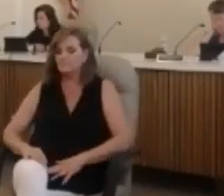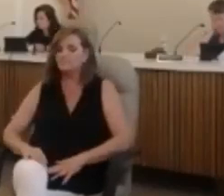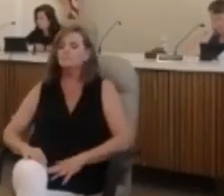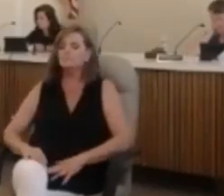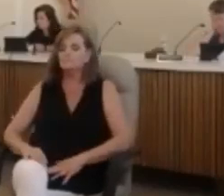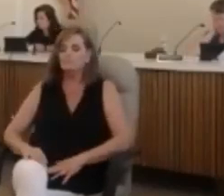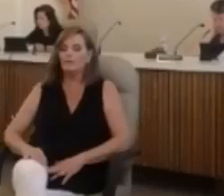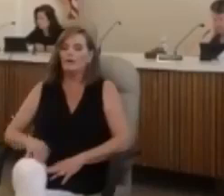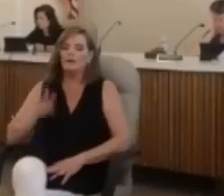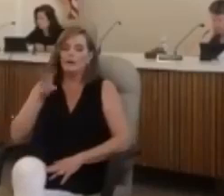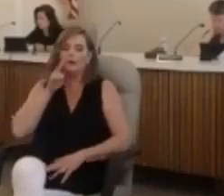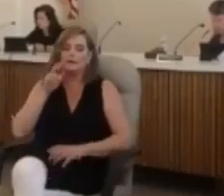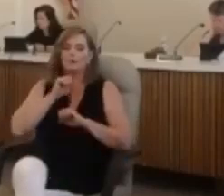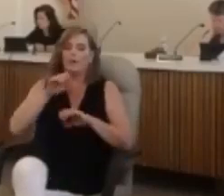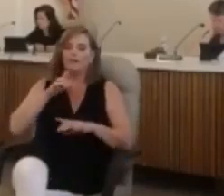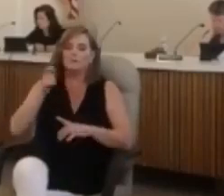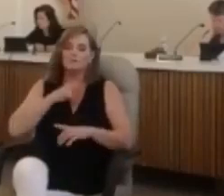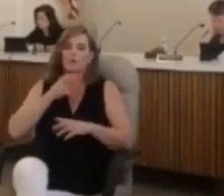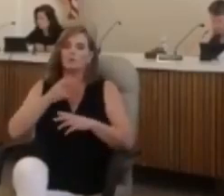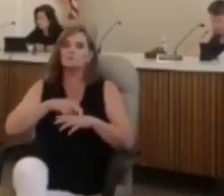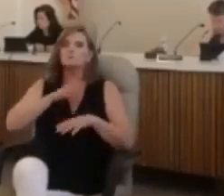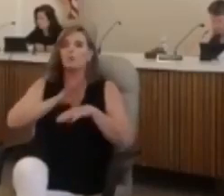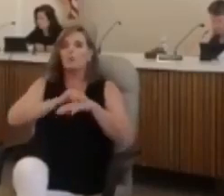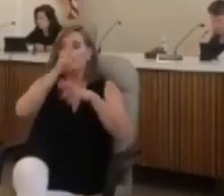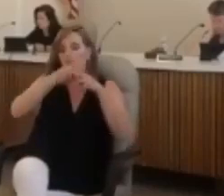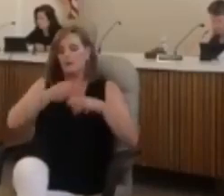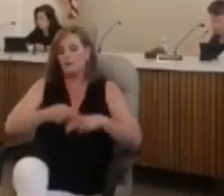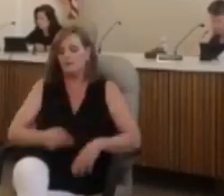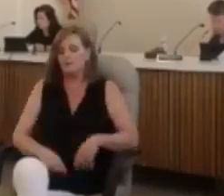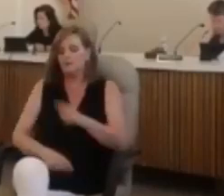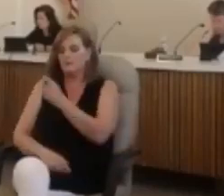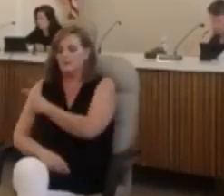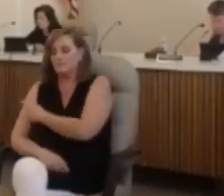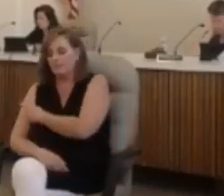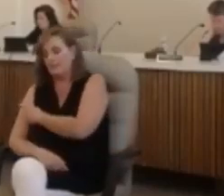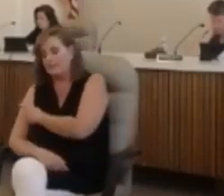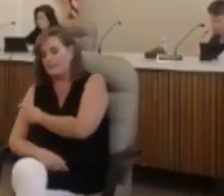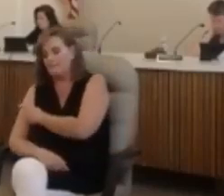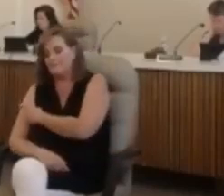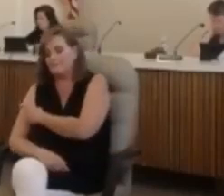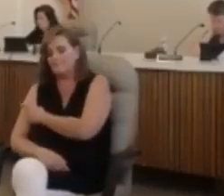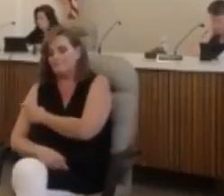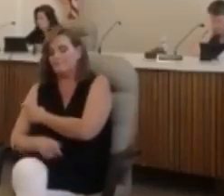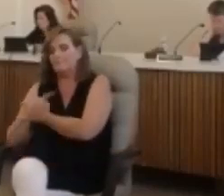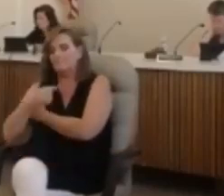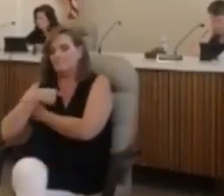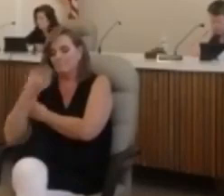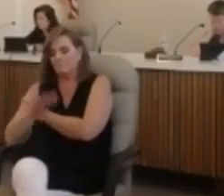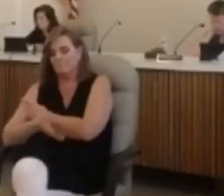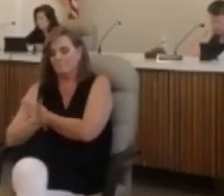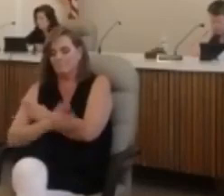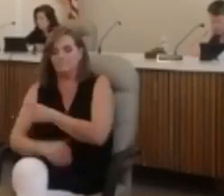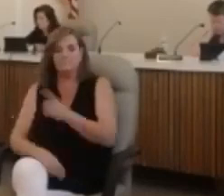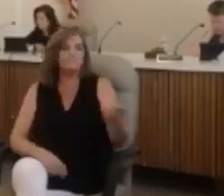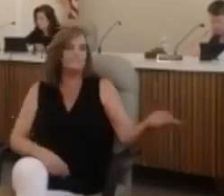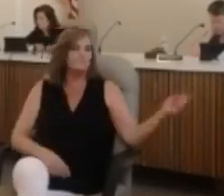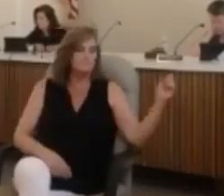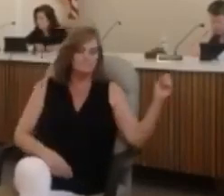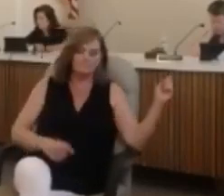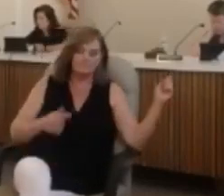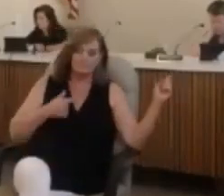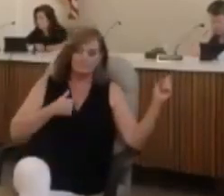Hearing none, please call the roll. Councilmember Barley. Aye. Councilmember Stafford.